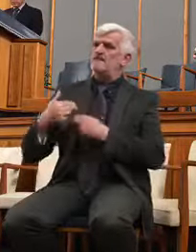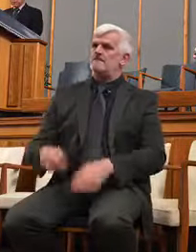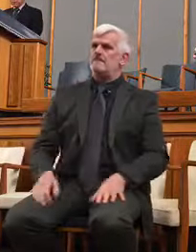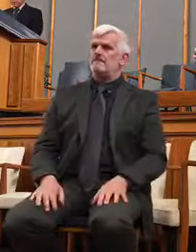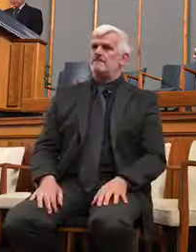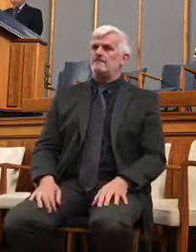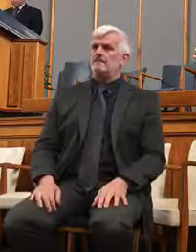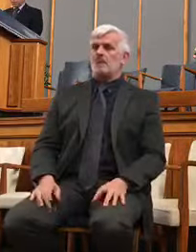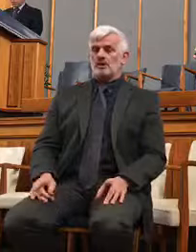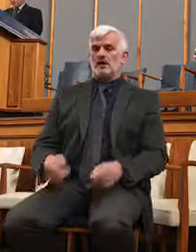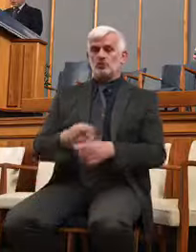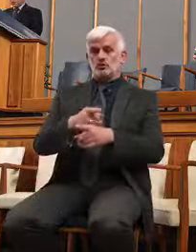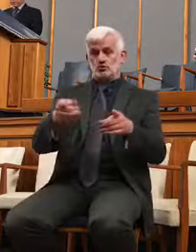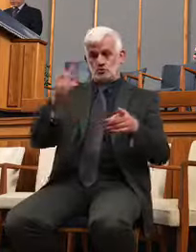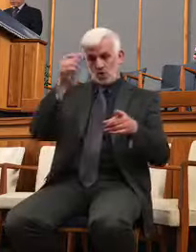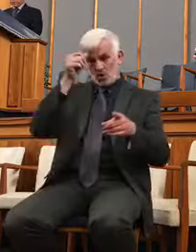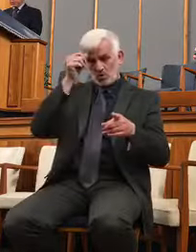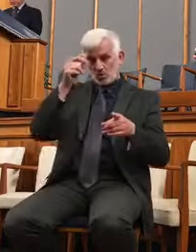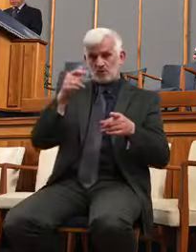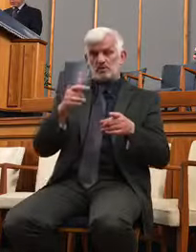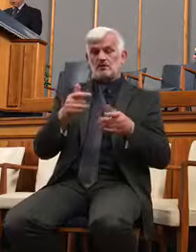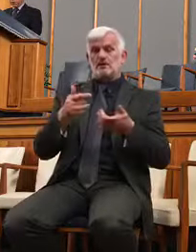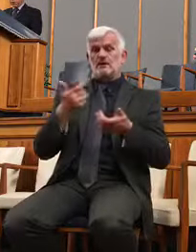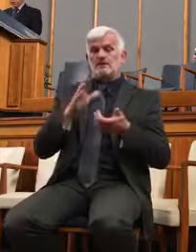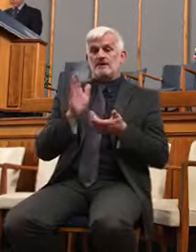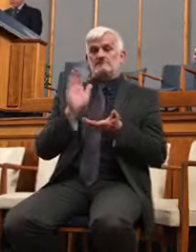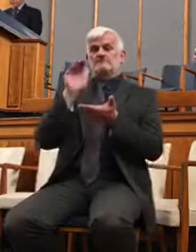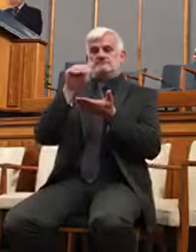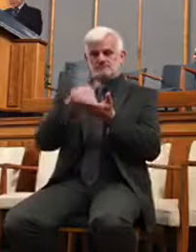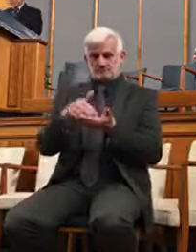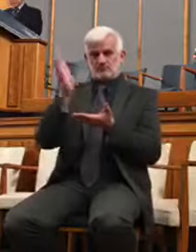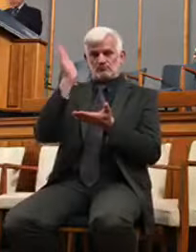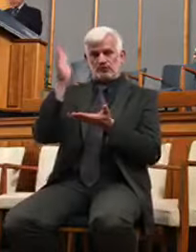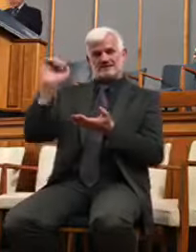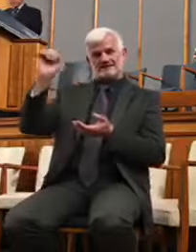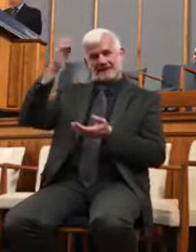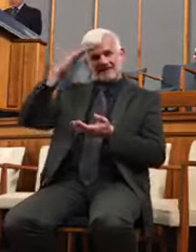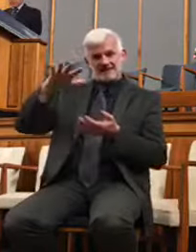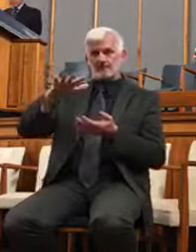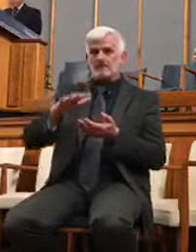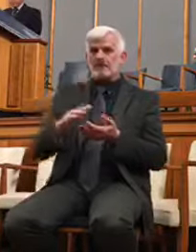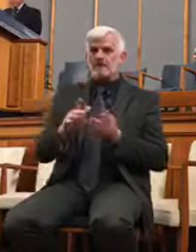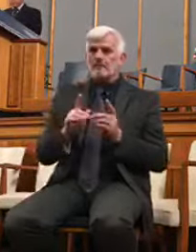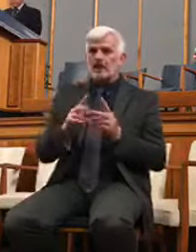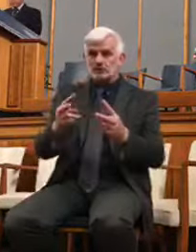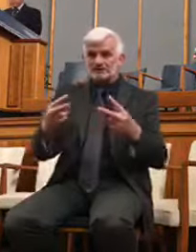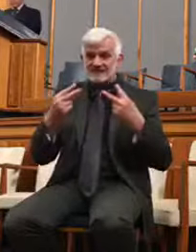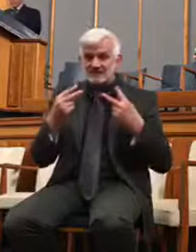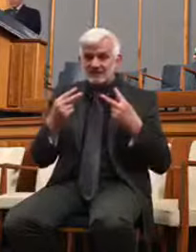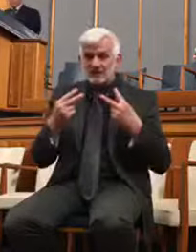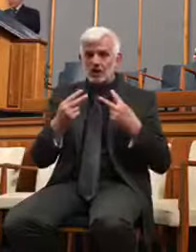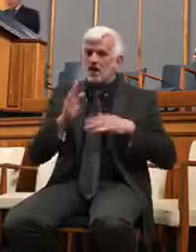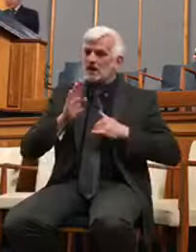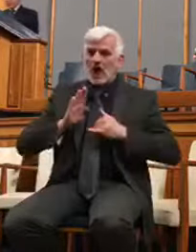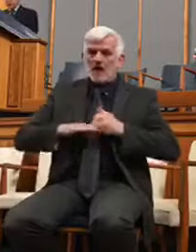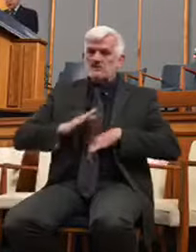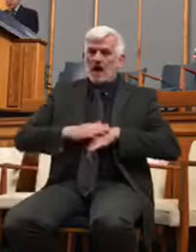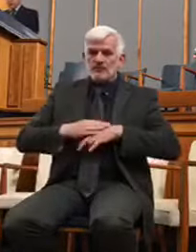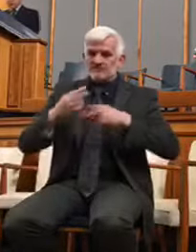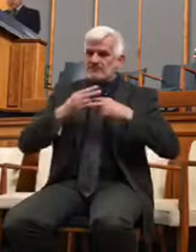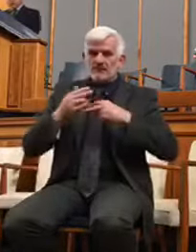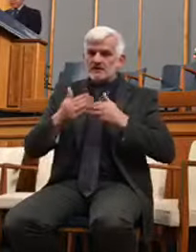all among whom I have gone preaching the kingdom of God shall see my face no more.